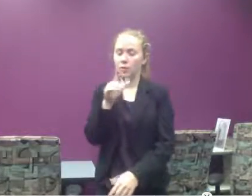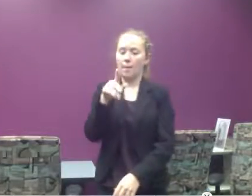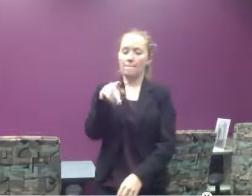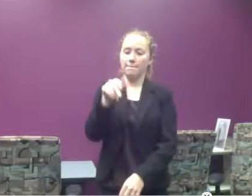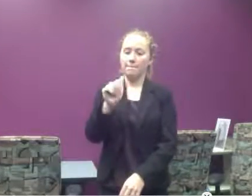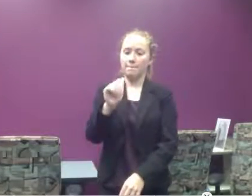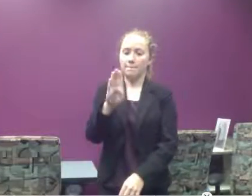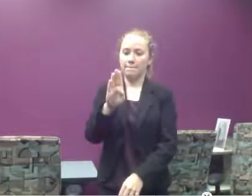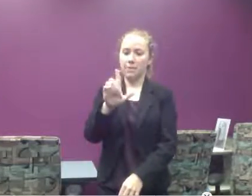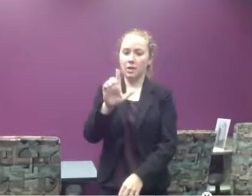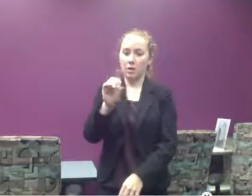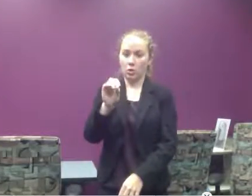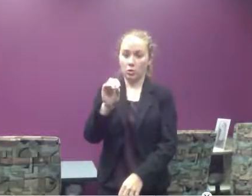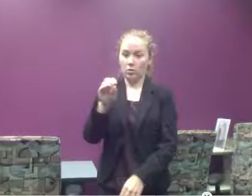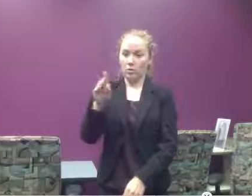It's similar to